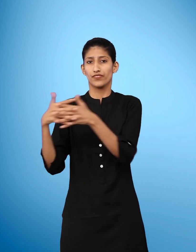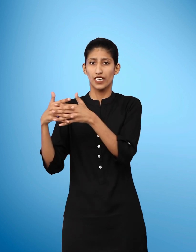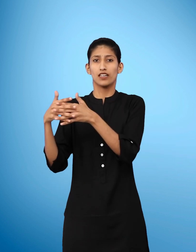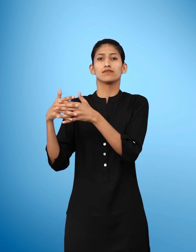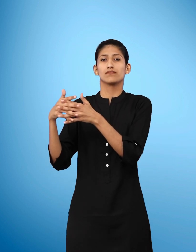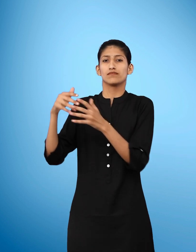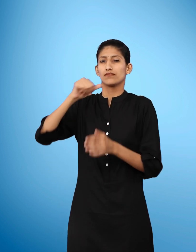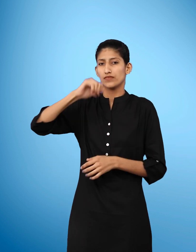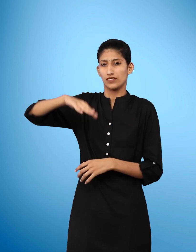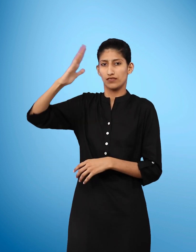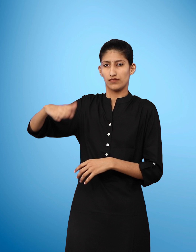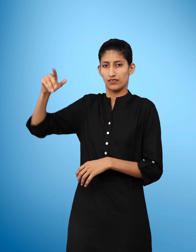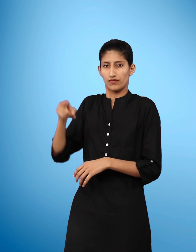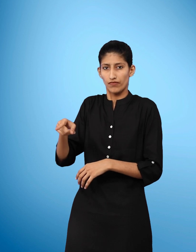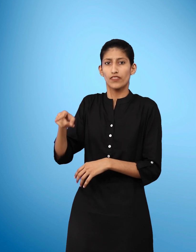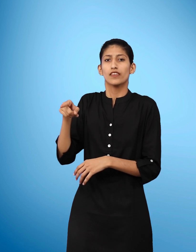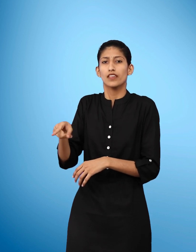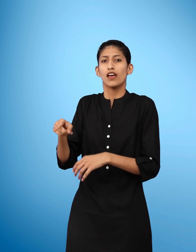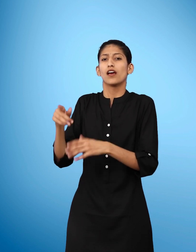gems and gold born in the Himalayas,